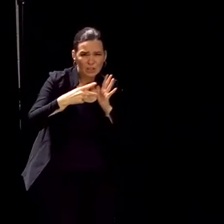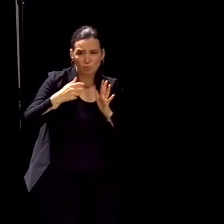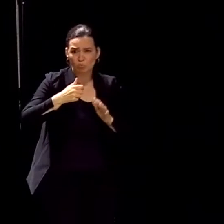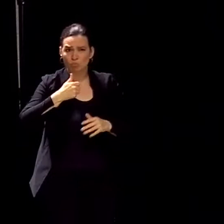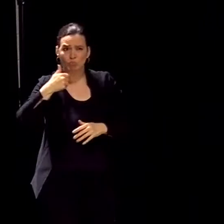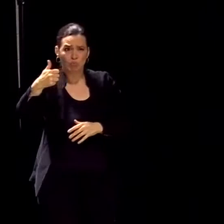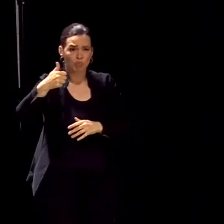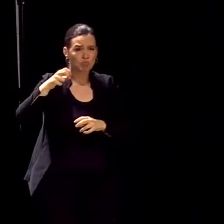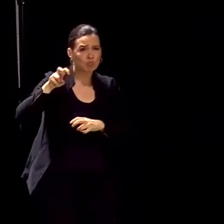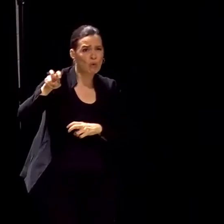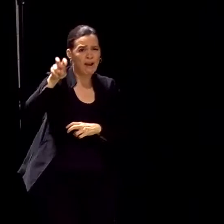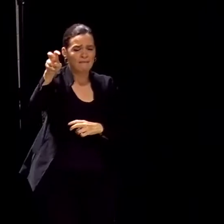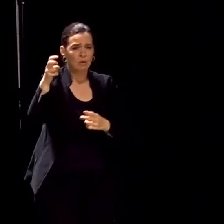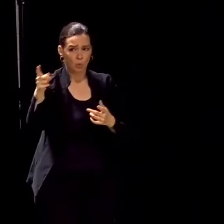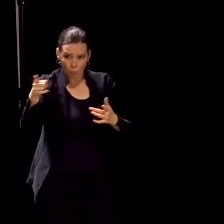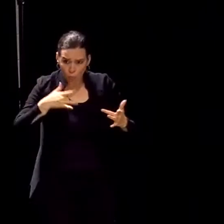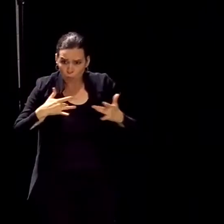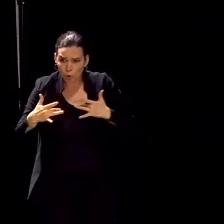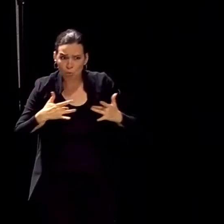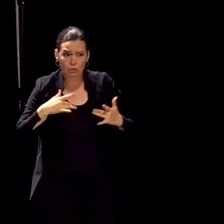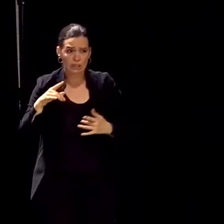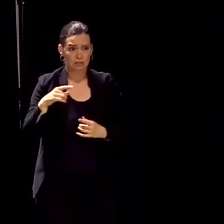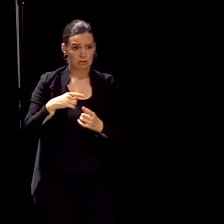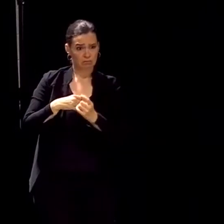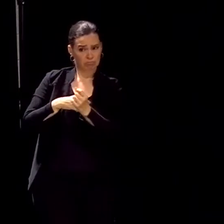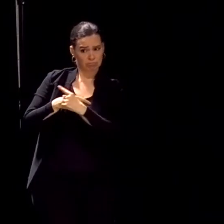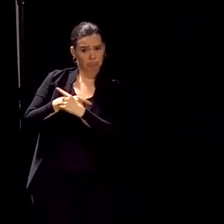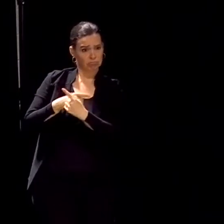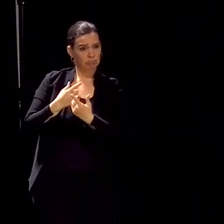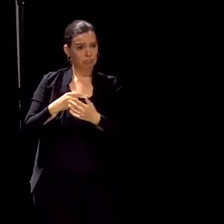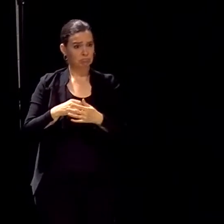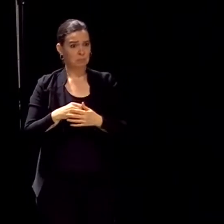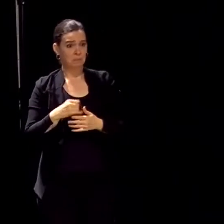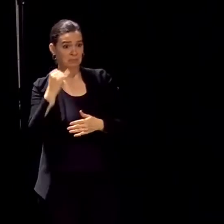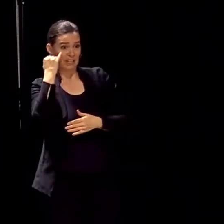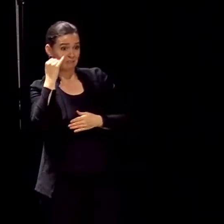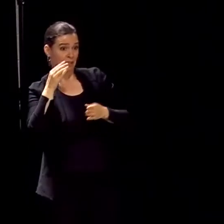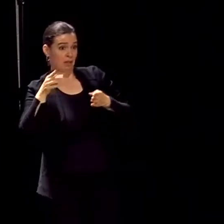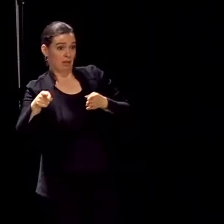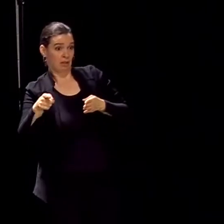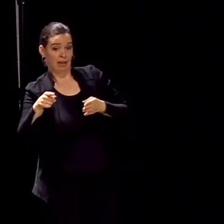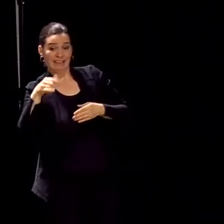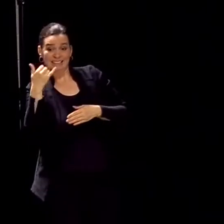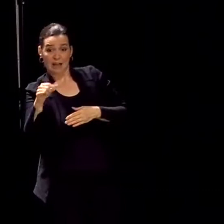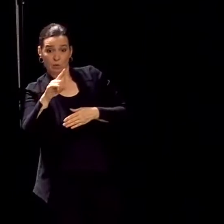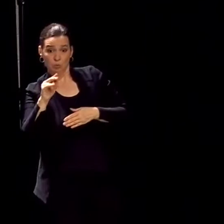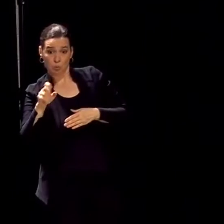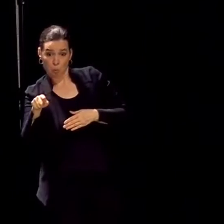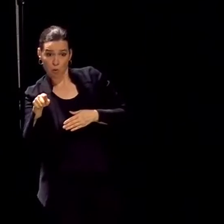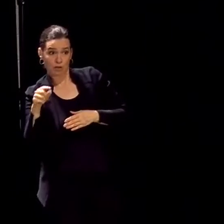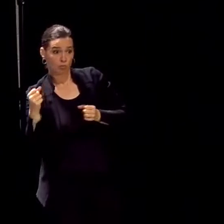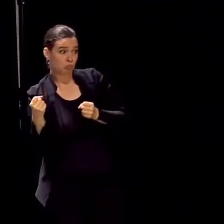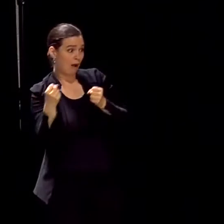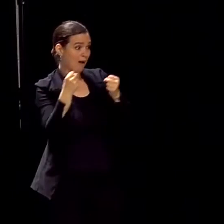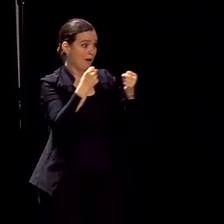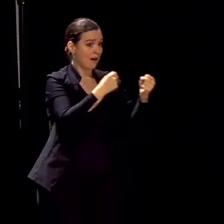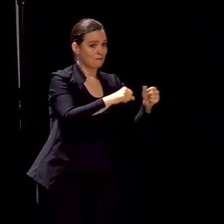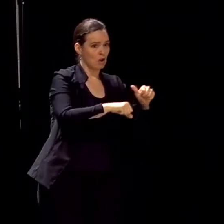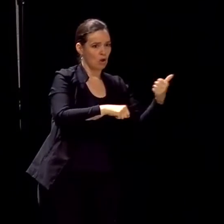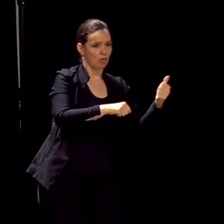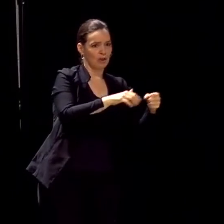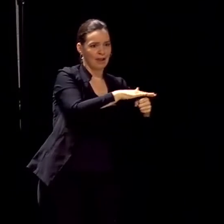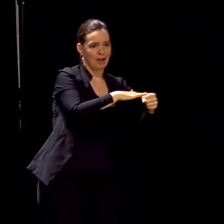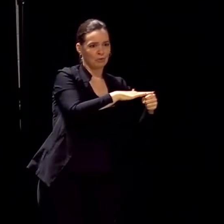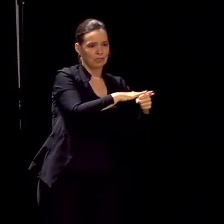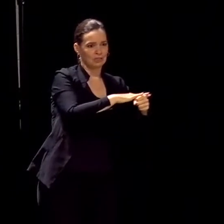travel to another town who are in these zones? And Yeah, so I'm not worried. The travel's the travel, right? These are,